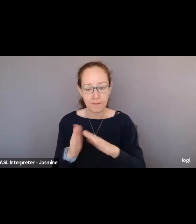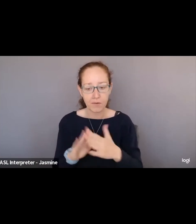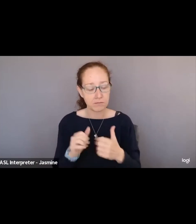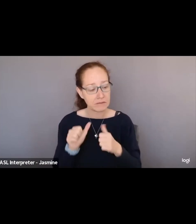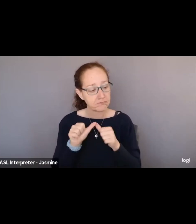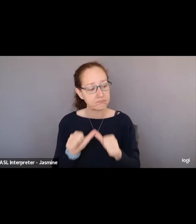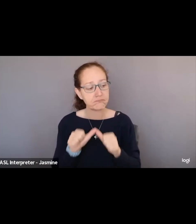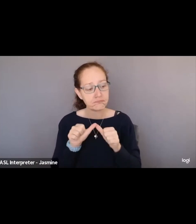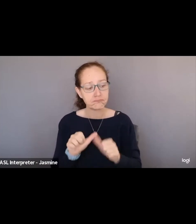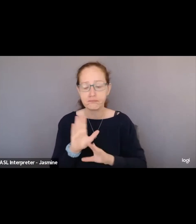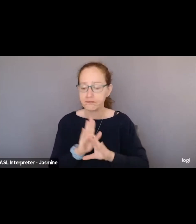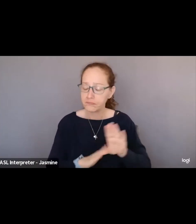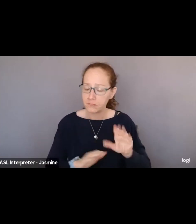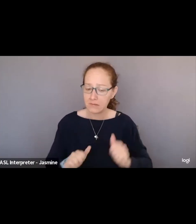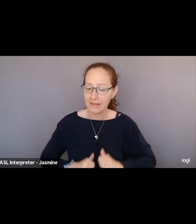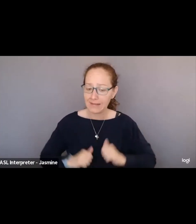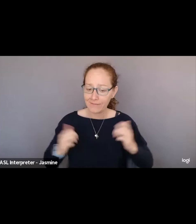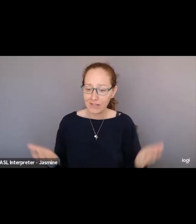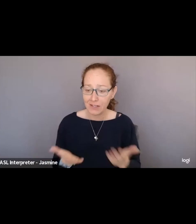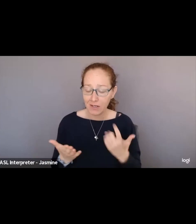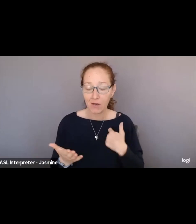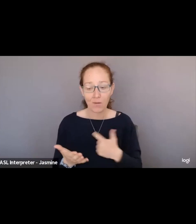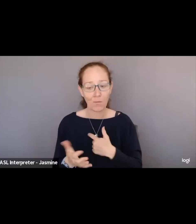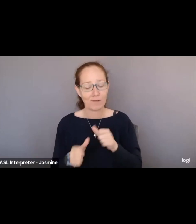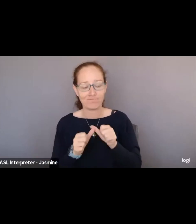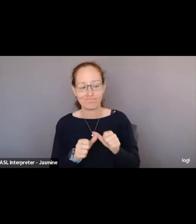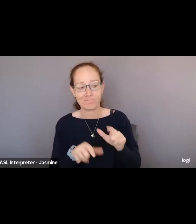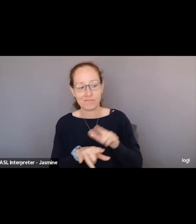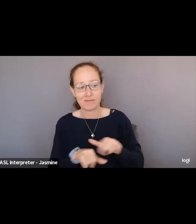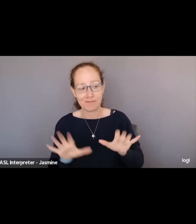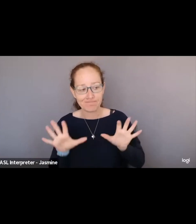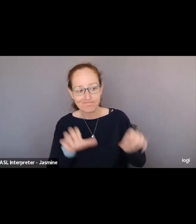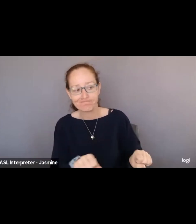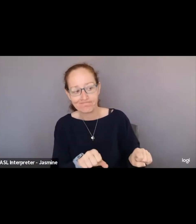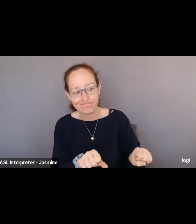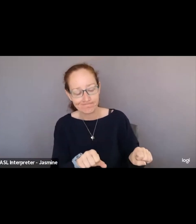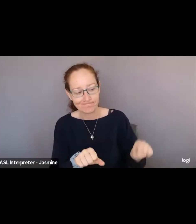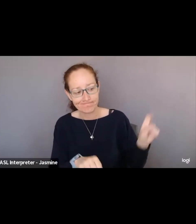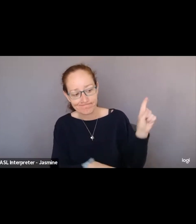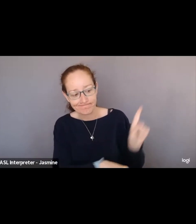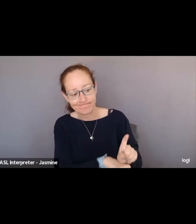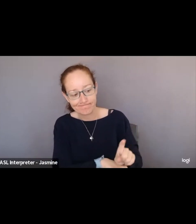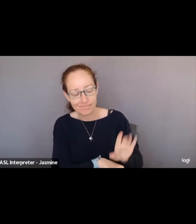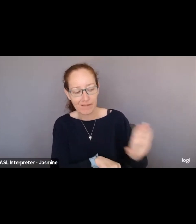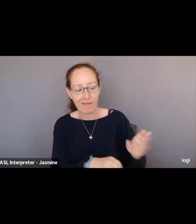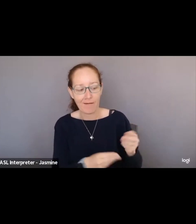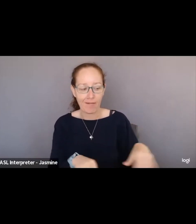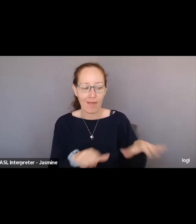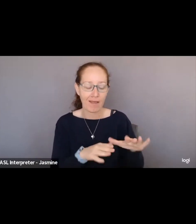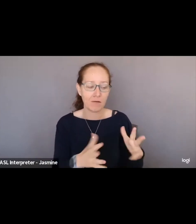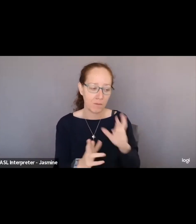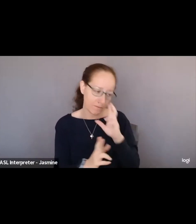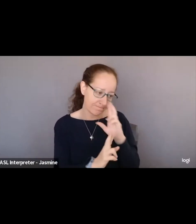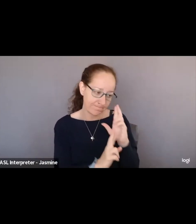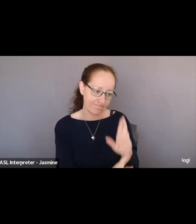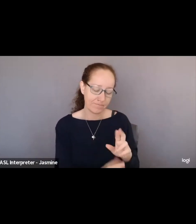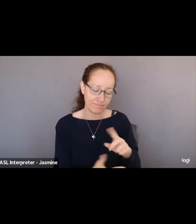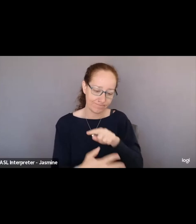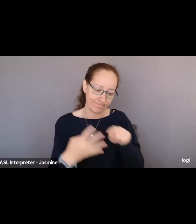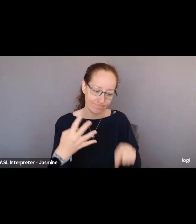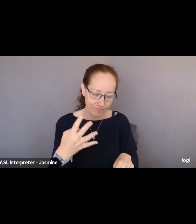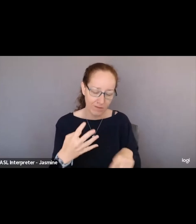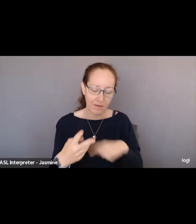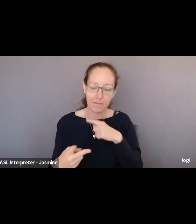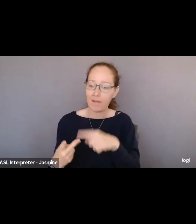to occupy their lands. So we would like to give a moment of respect to them, as well as to the Black and immigrant communities, which